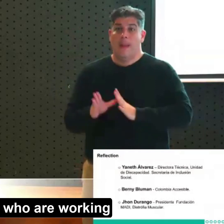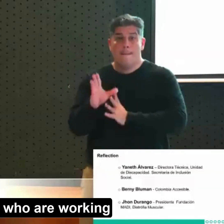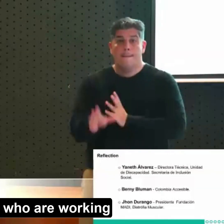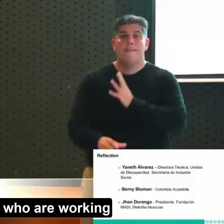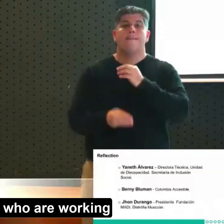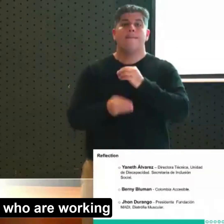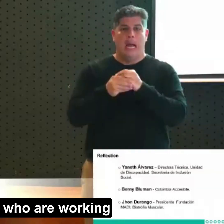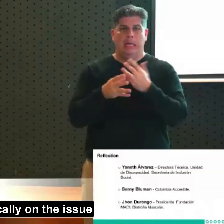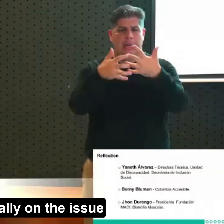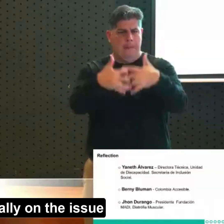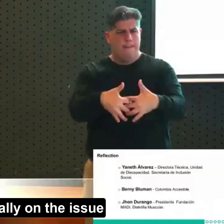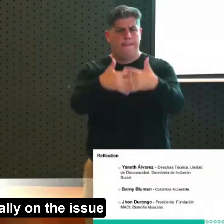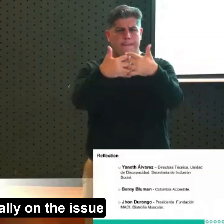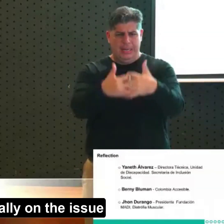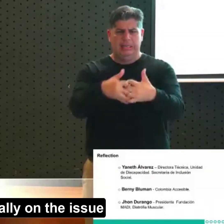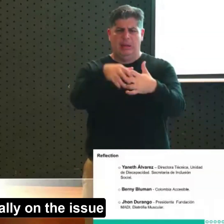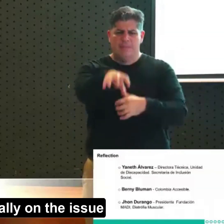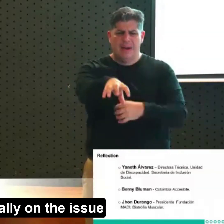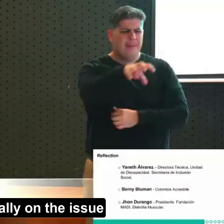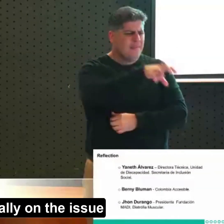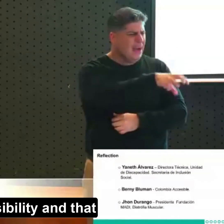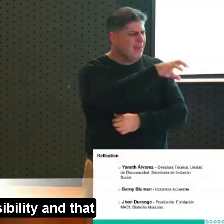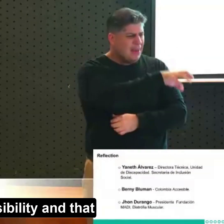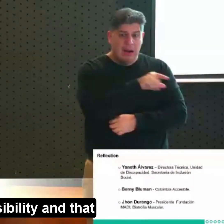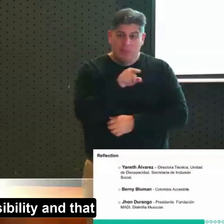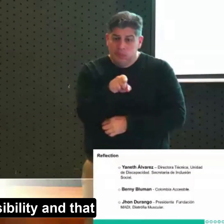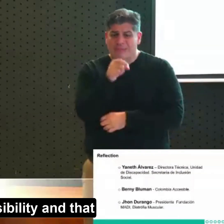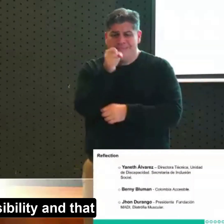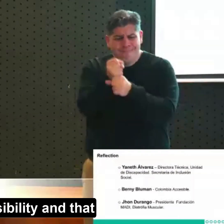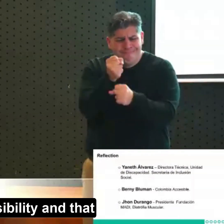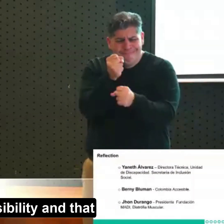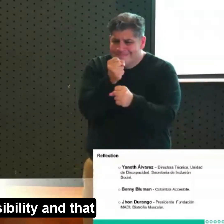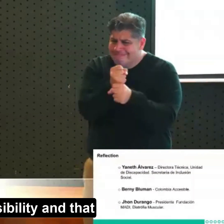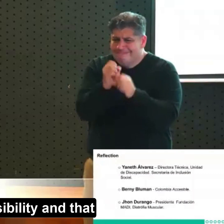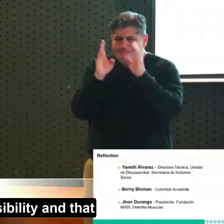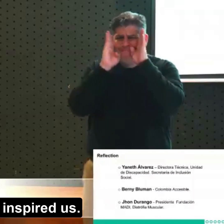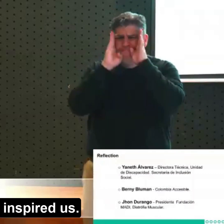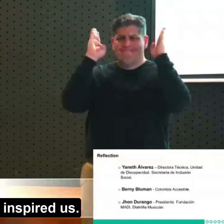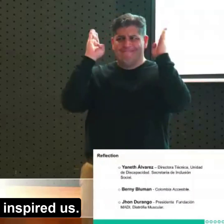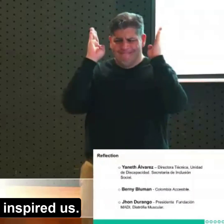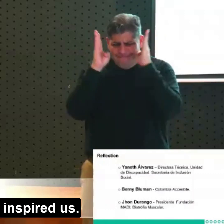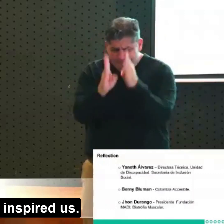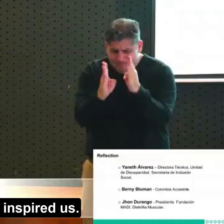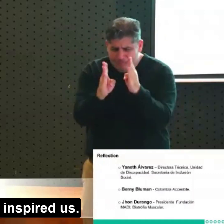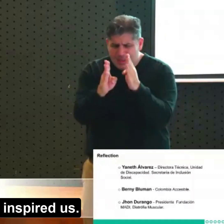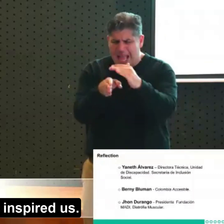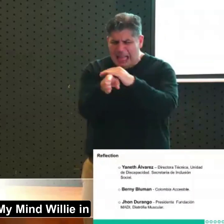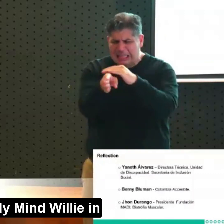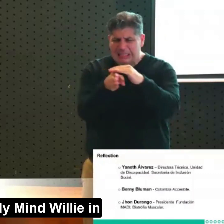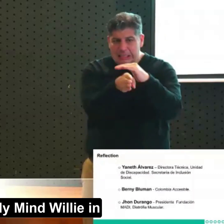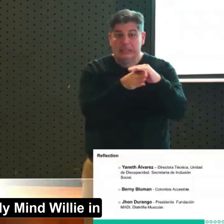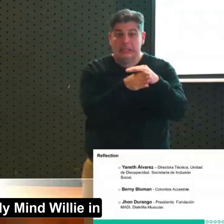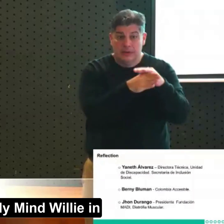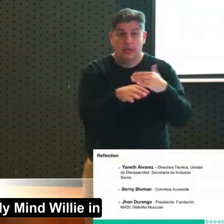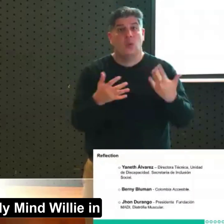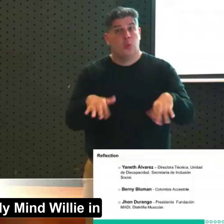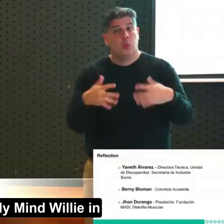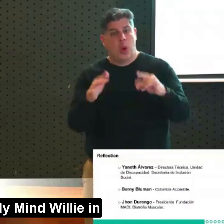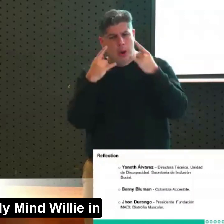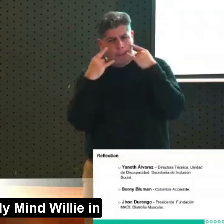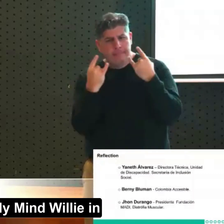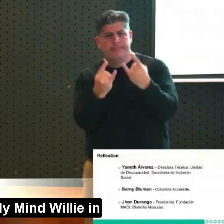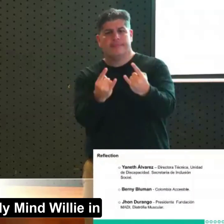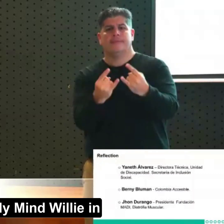currently who are working specifically on the issue of accessibility. And that also inspired us a lot.